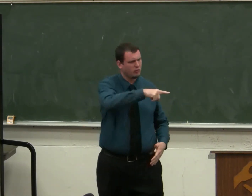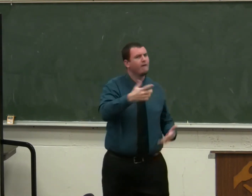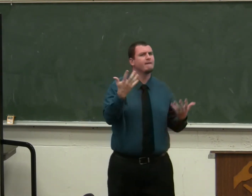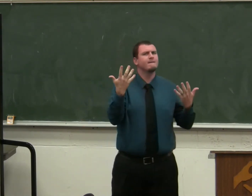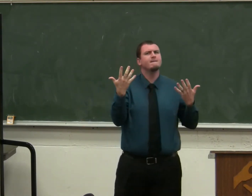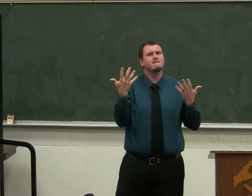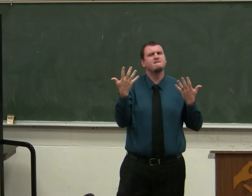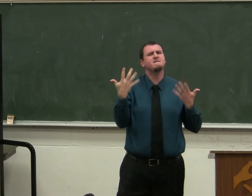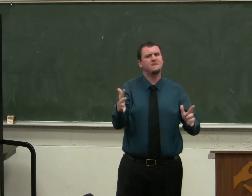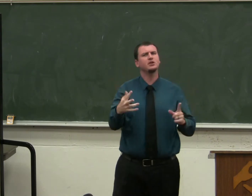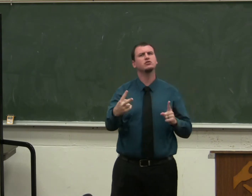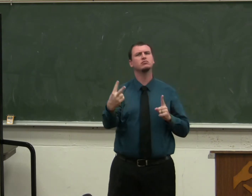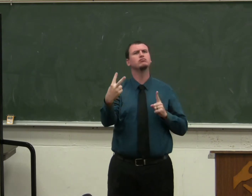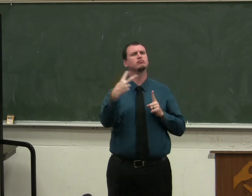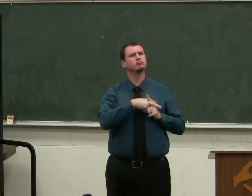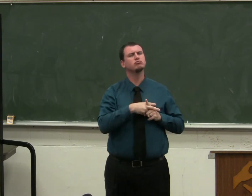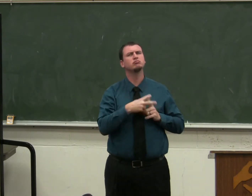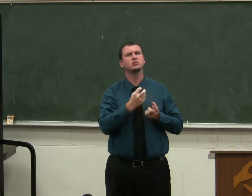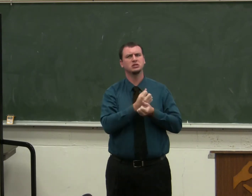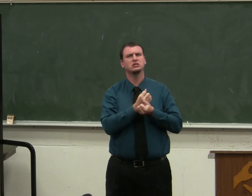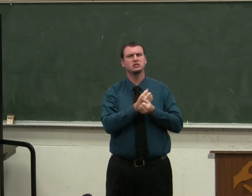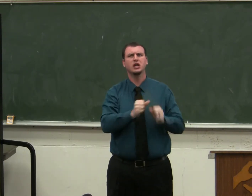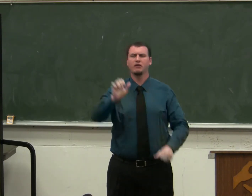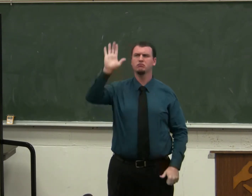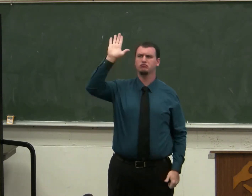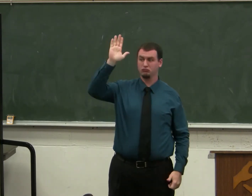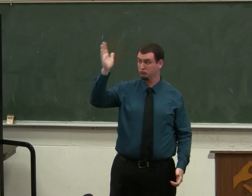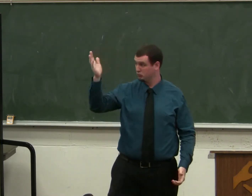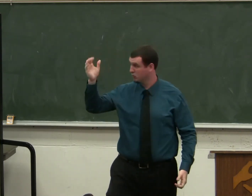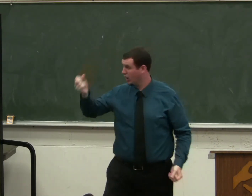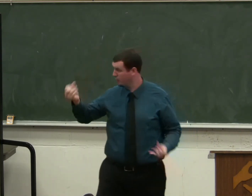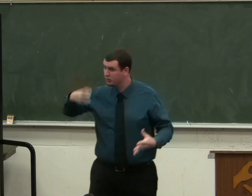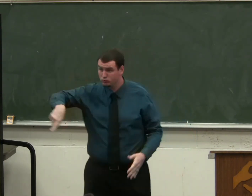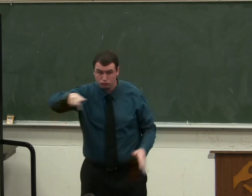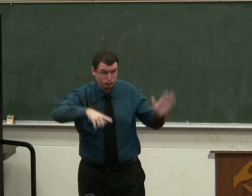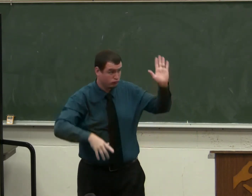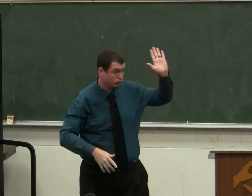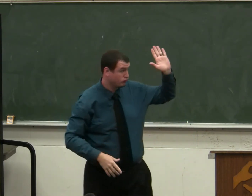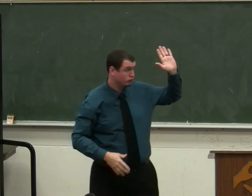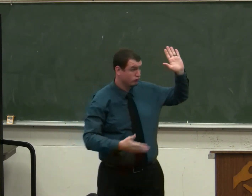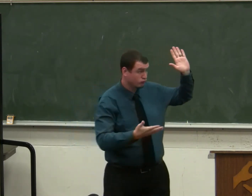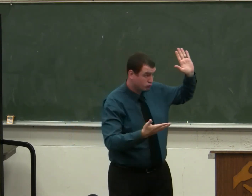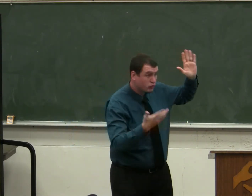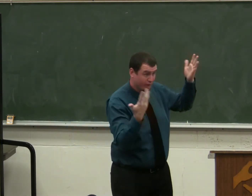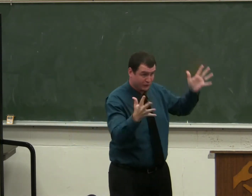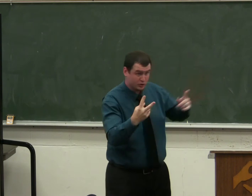How many of you here have been saved? How many of you would say you've been saved?